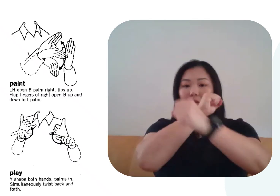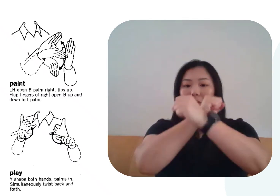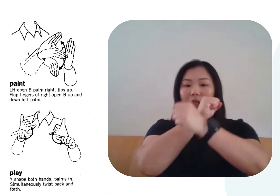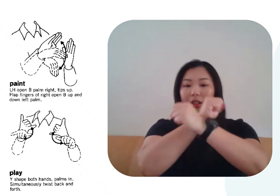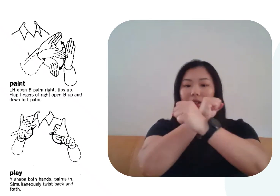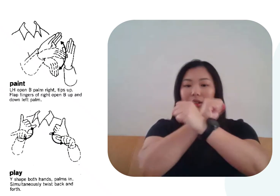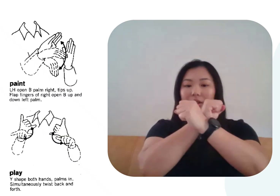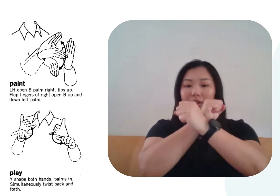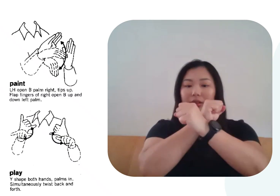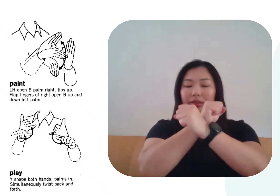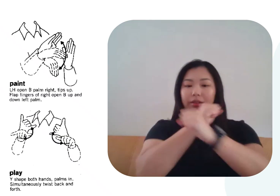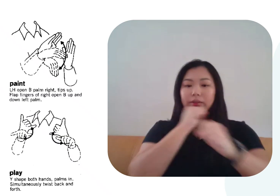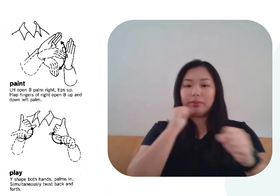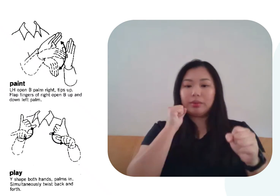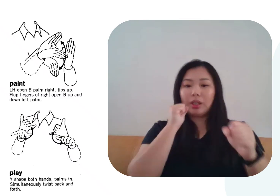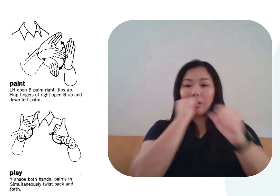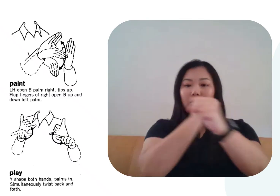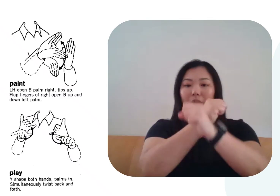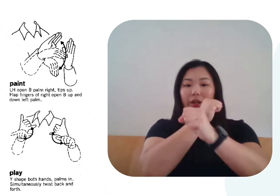work,